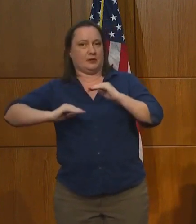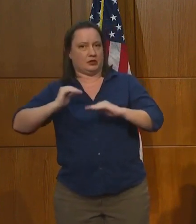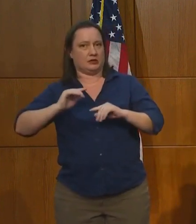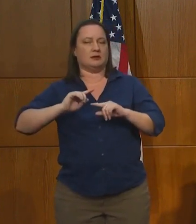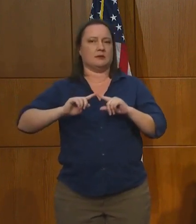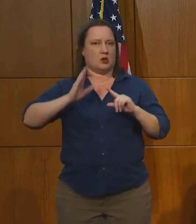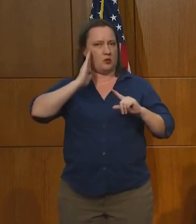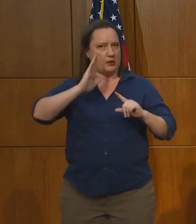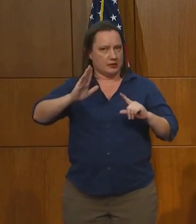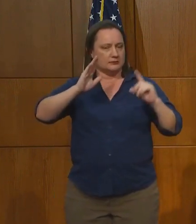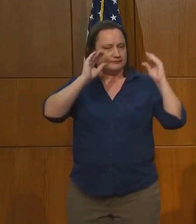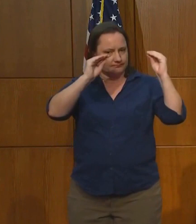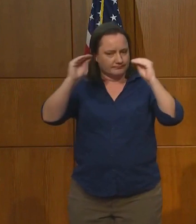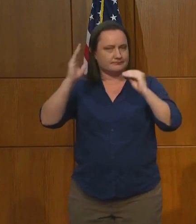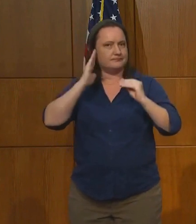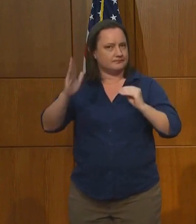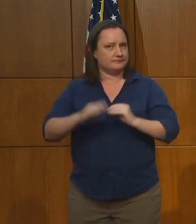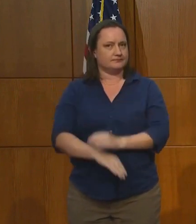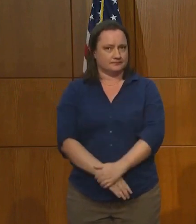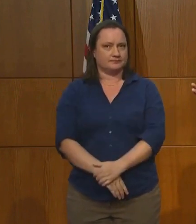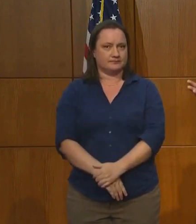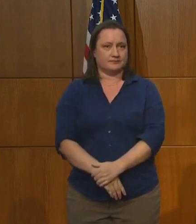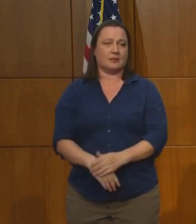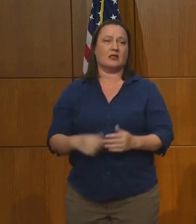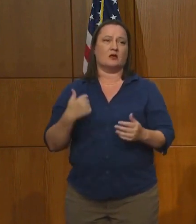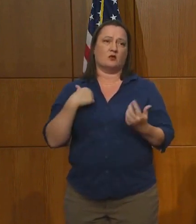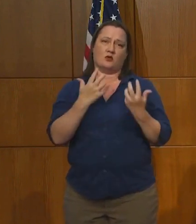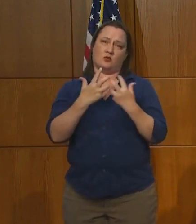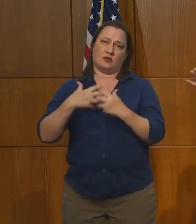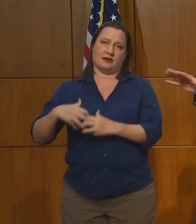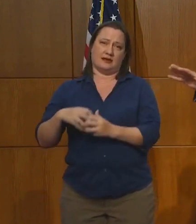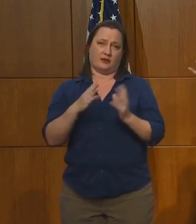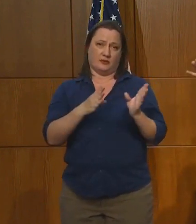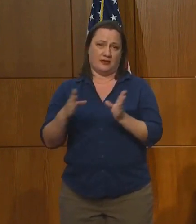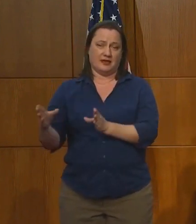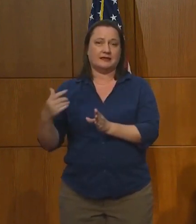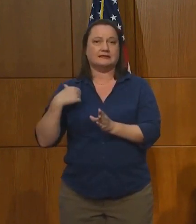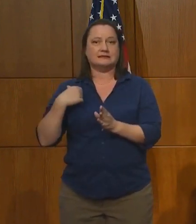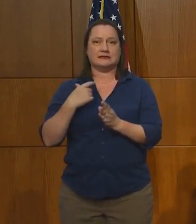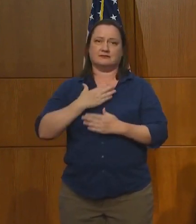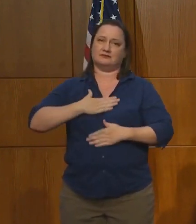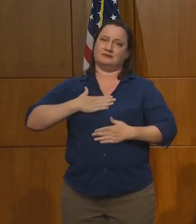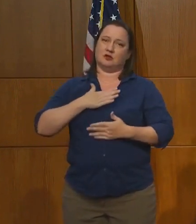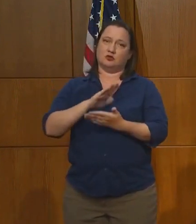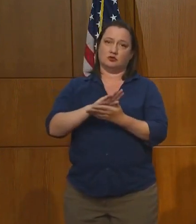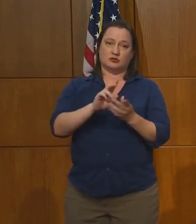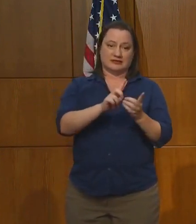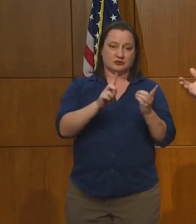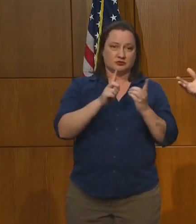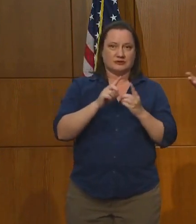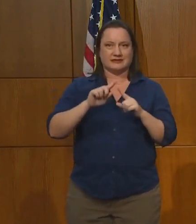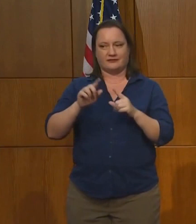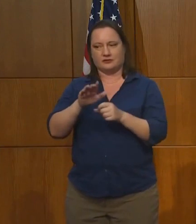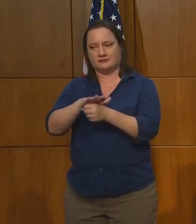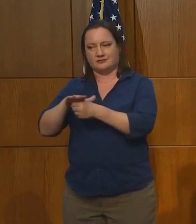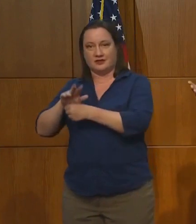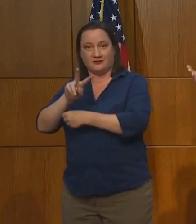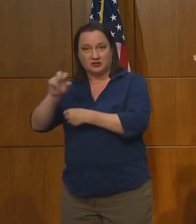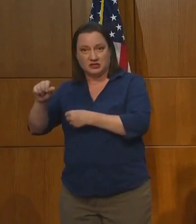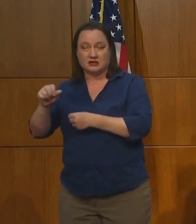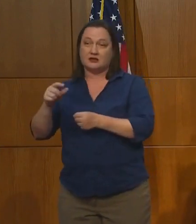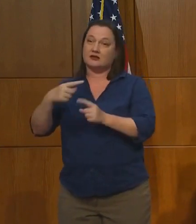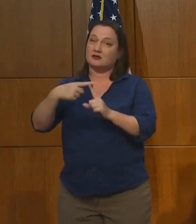we're working through all of those plans, and I appreciate the school districts in the different localities in Virginia, and also the colleges and